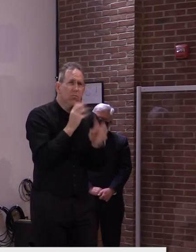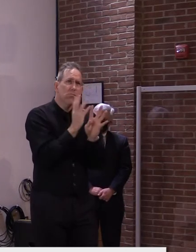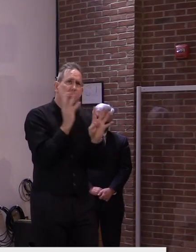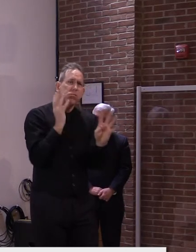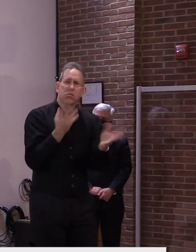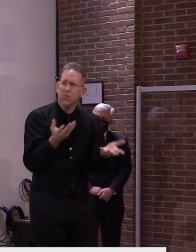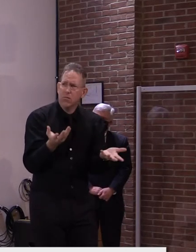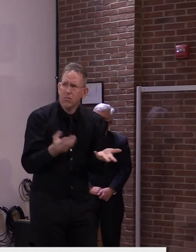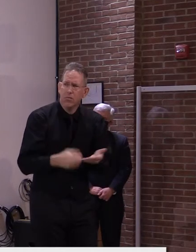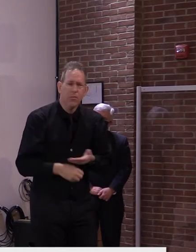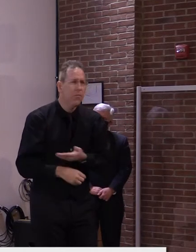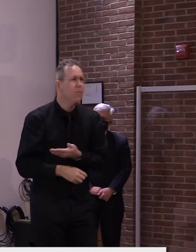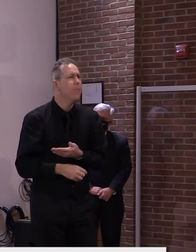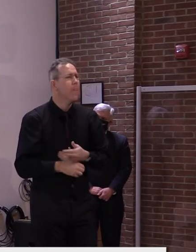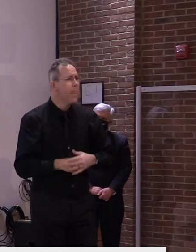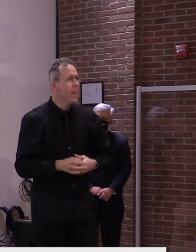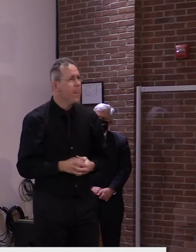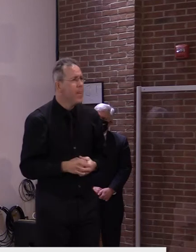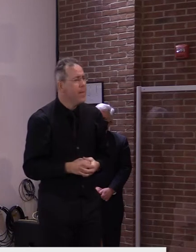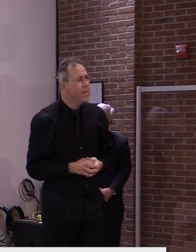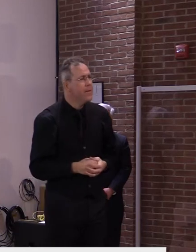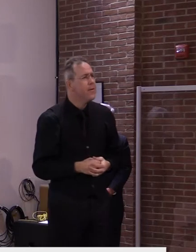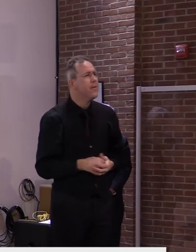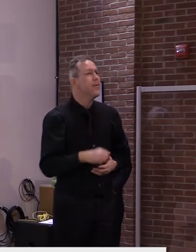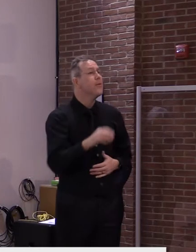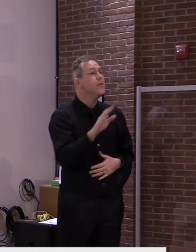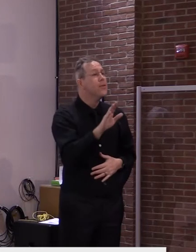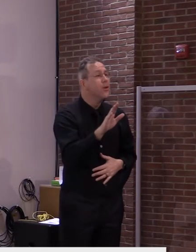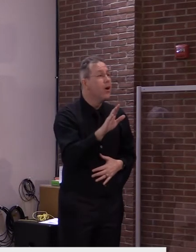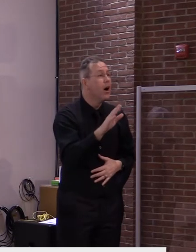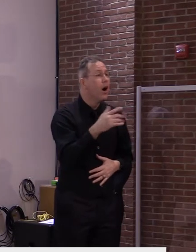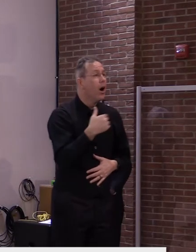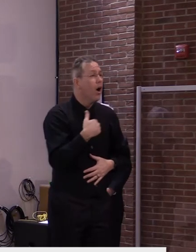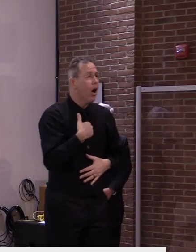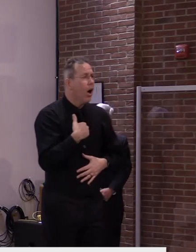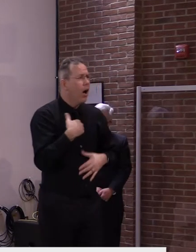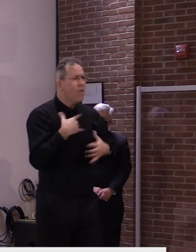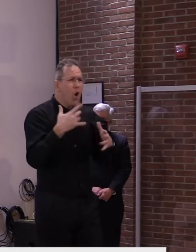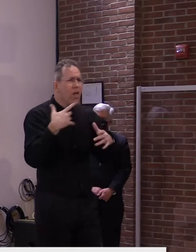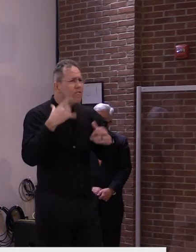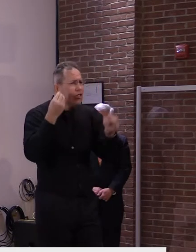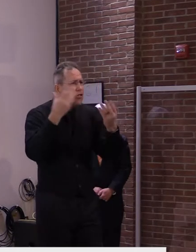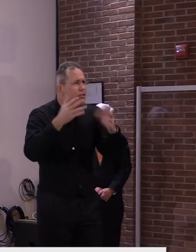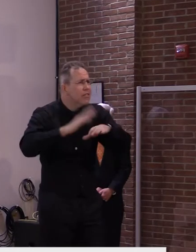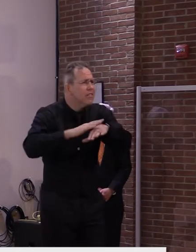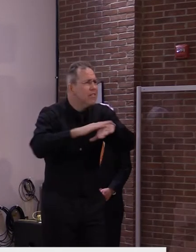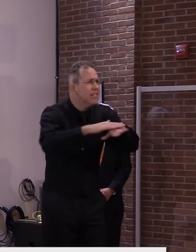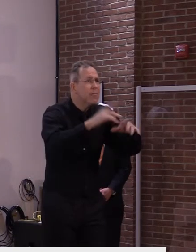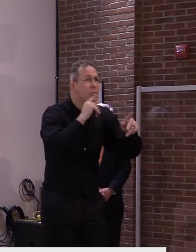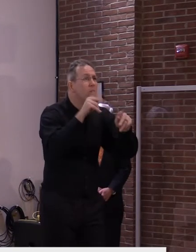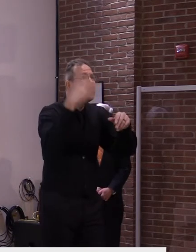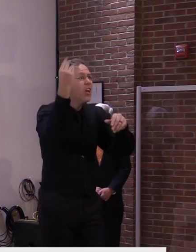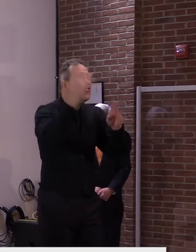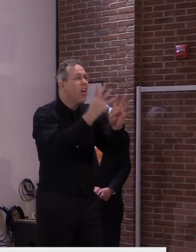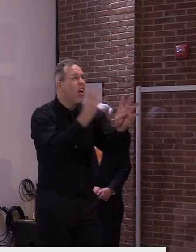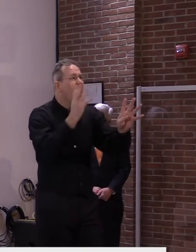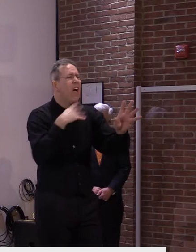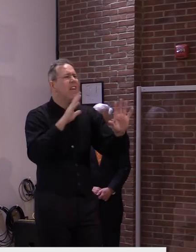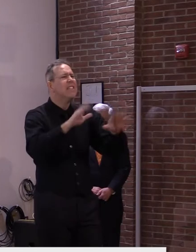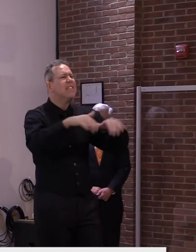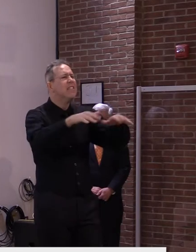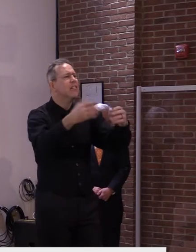the impression of is that we're telling people to not stand outside in line. We're telling them to stay in their cars, be